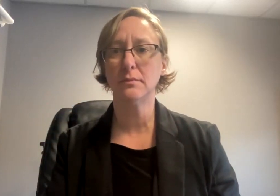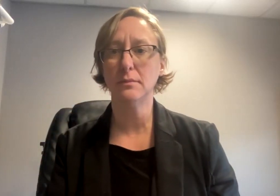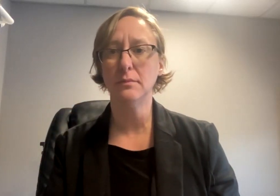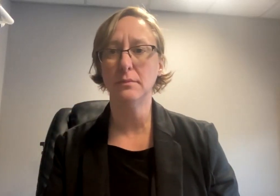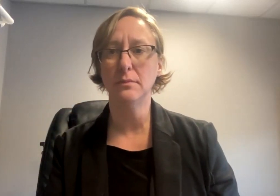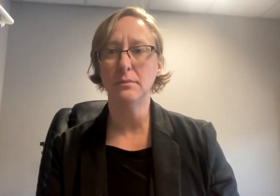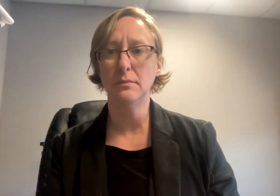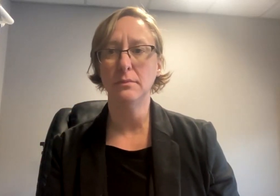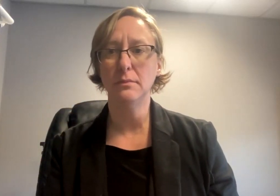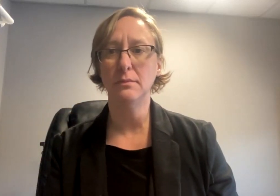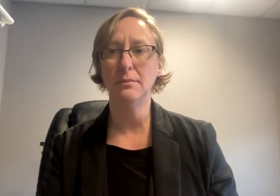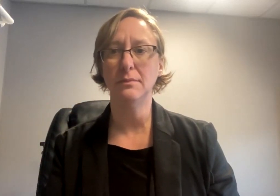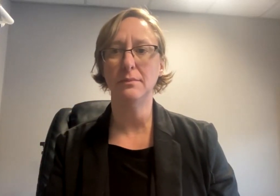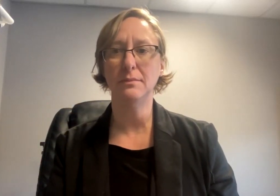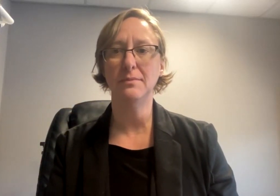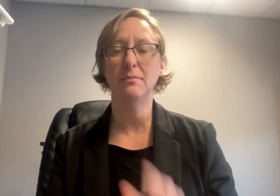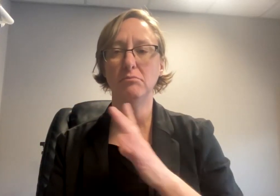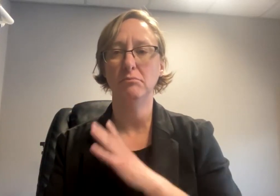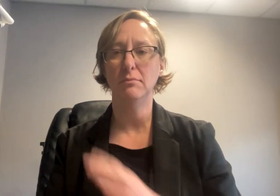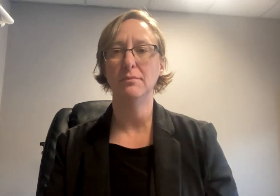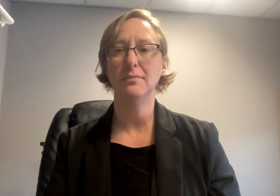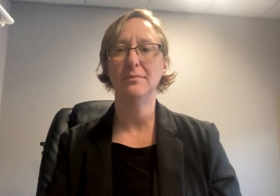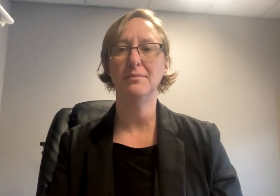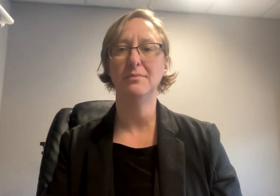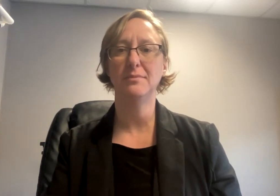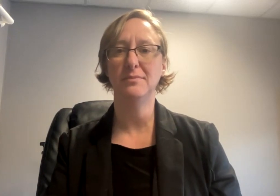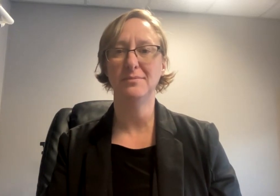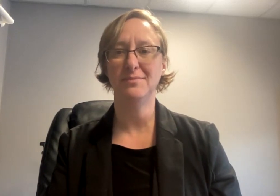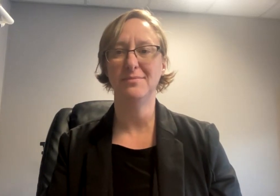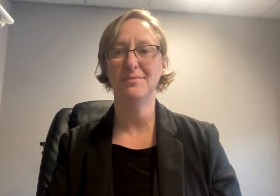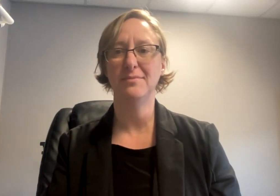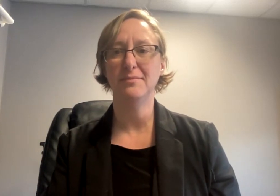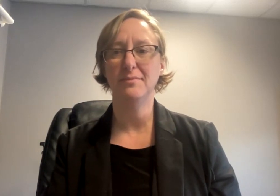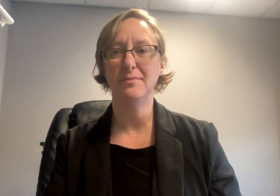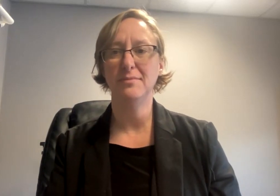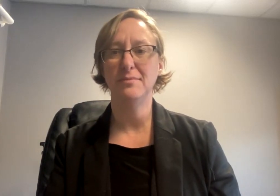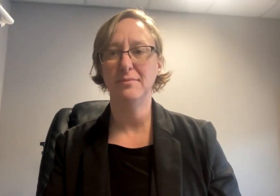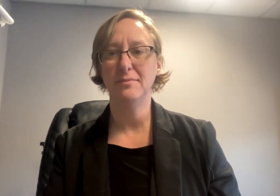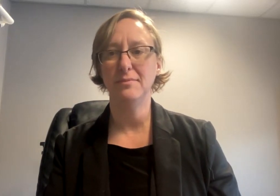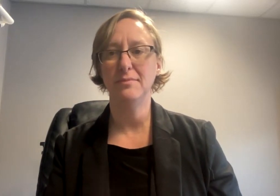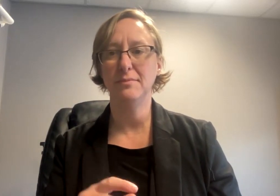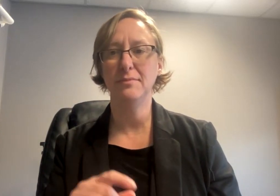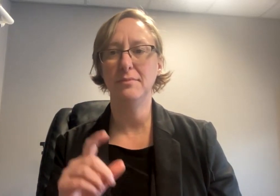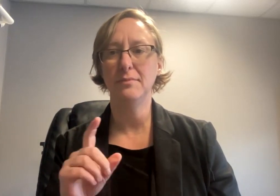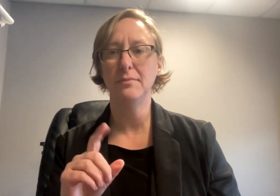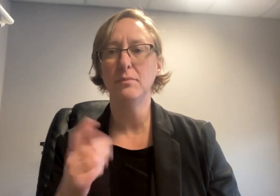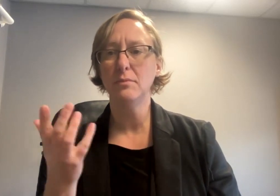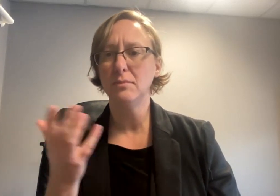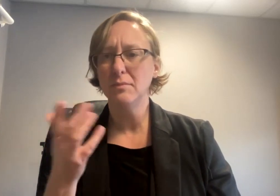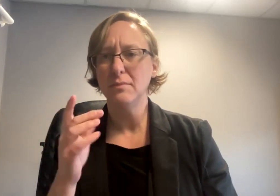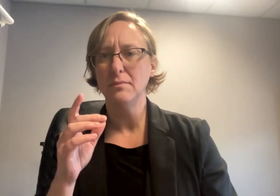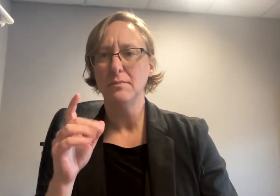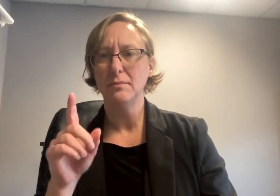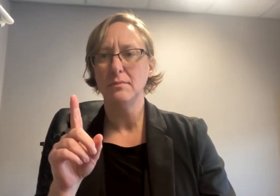And Megan saying, yeah, I can come too. Okay, thank you. Okay,